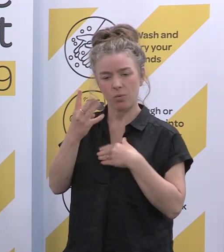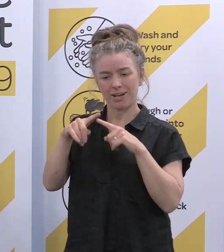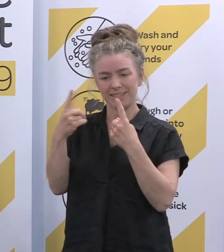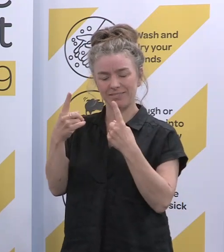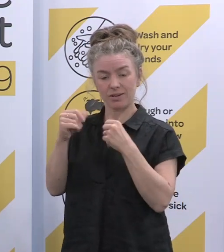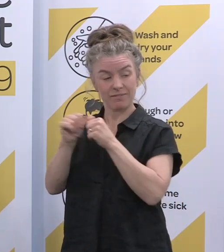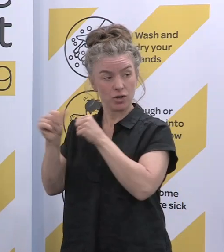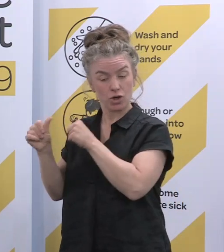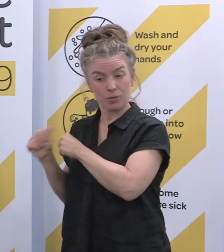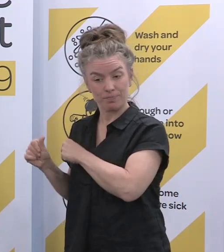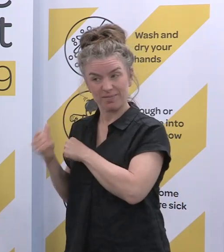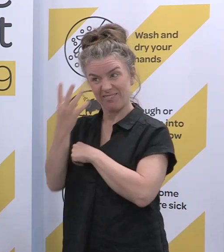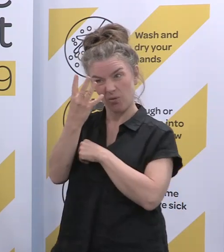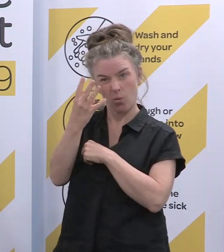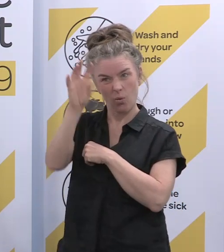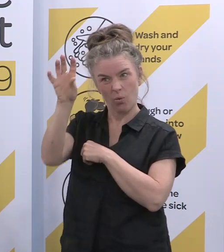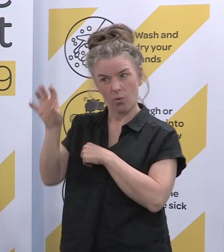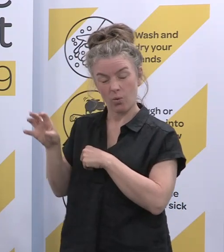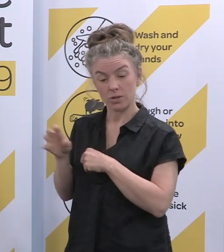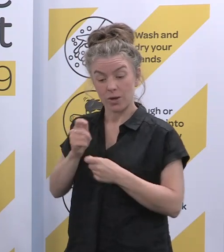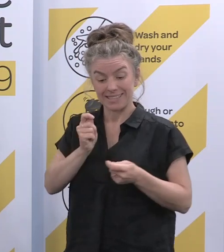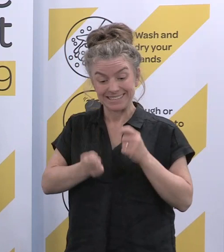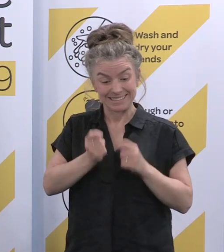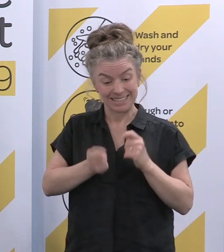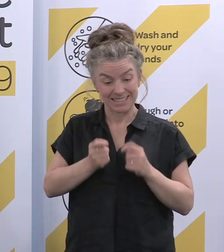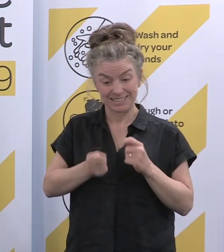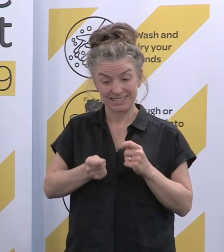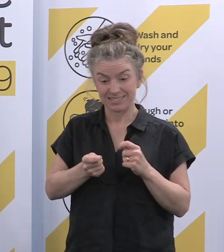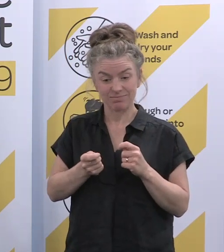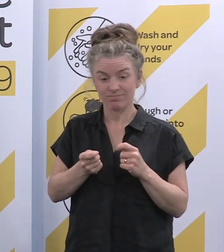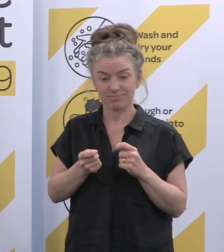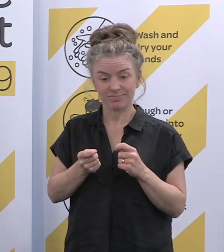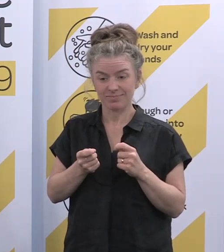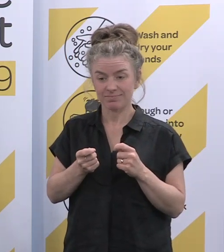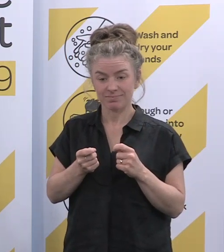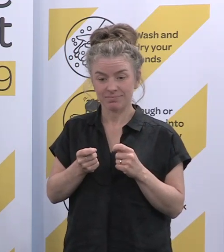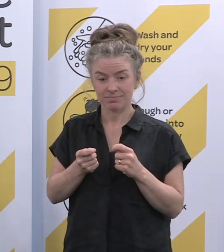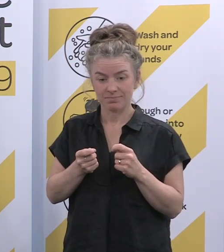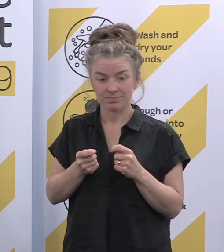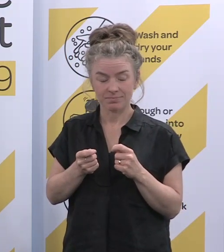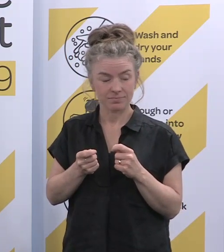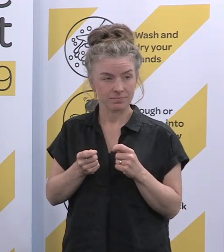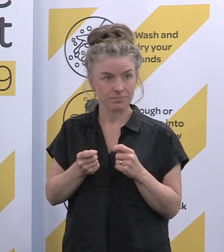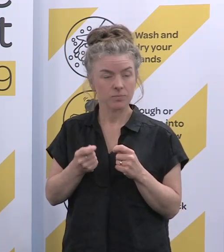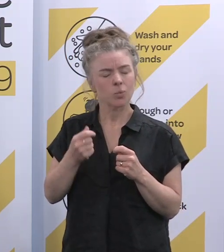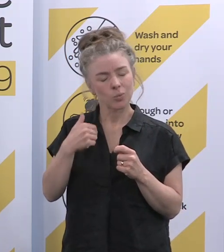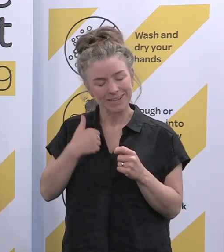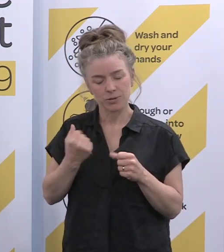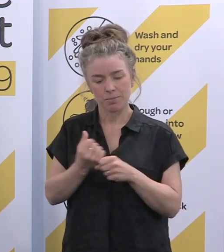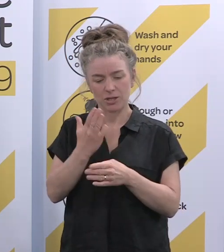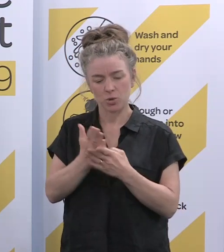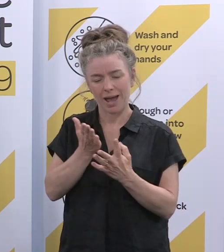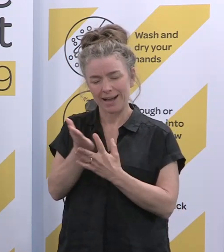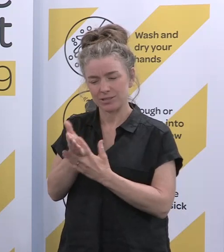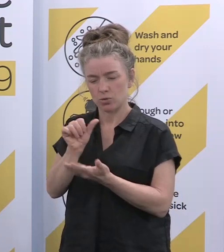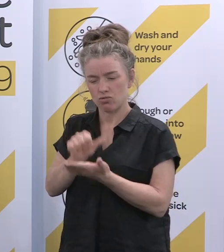reagents. So the nature of the actual testing is agnostic about the type of testing, and what we will do is make sure we've got access